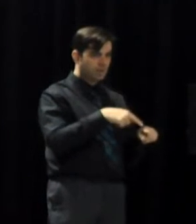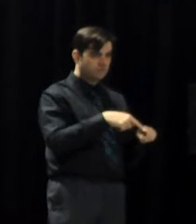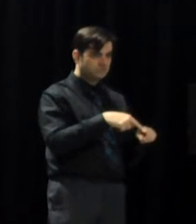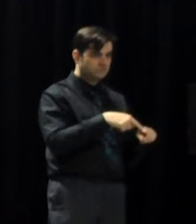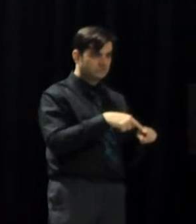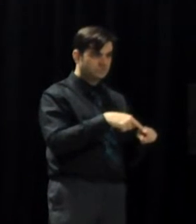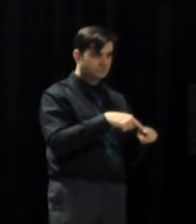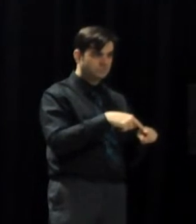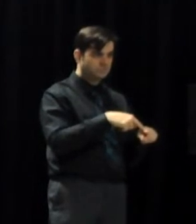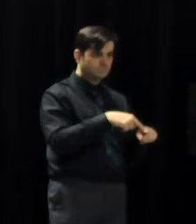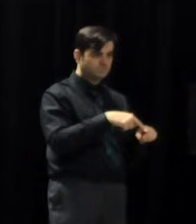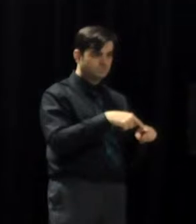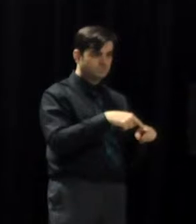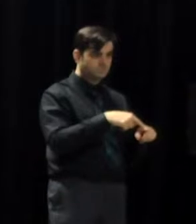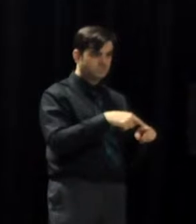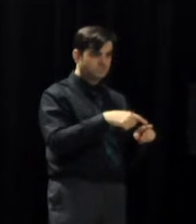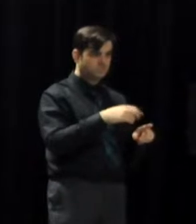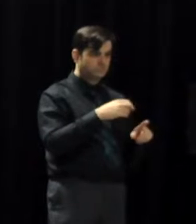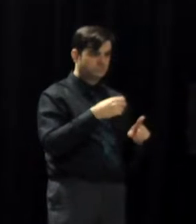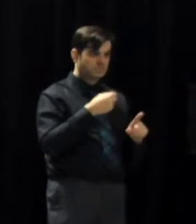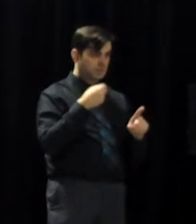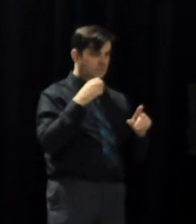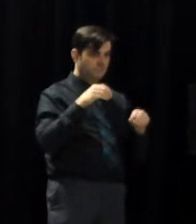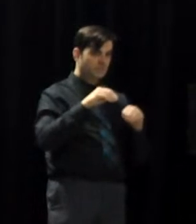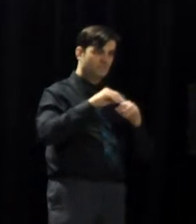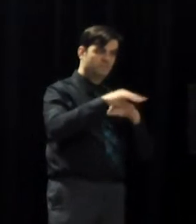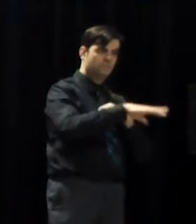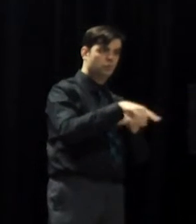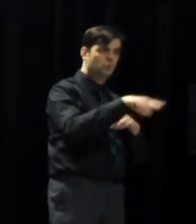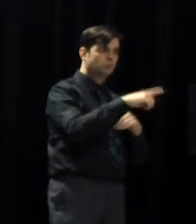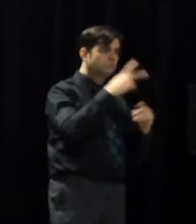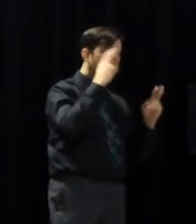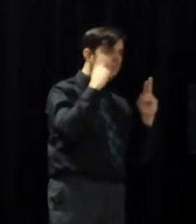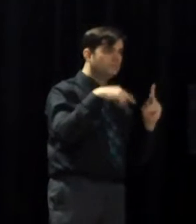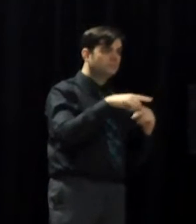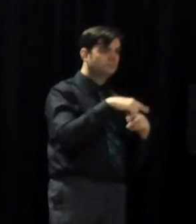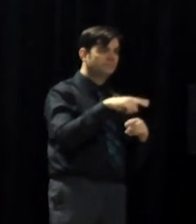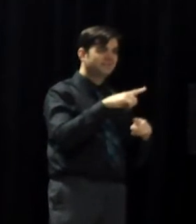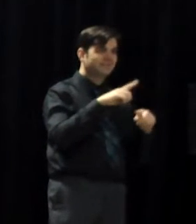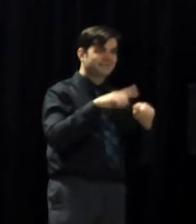salon owner, which can't get a PPP loan because they're qualified as